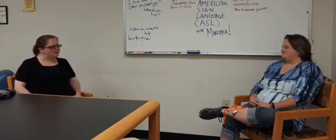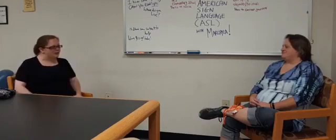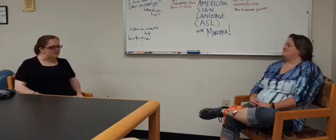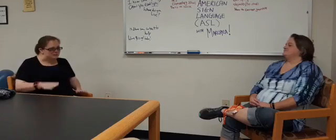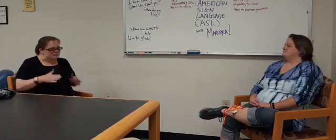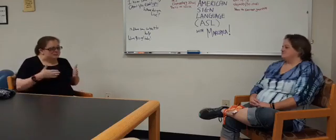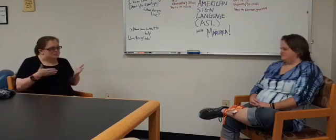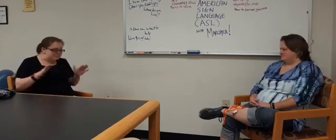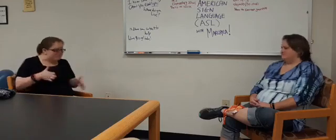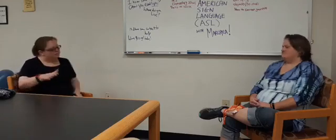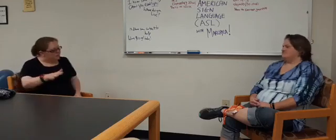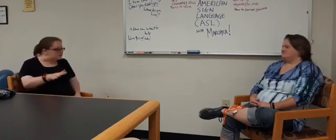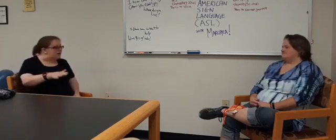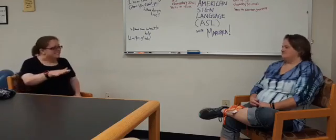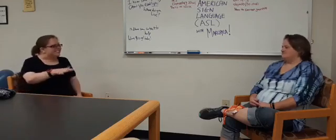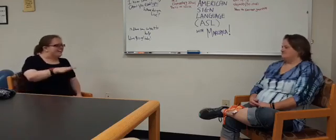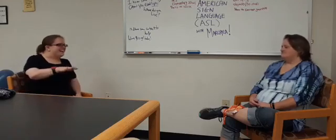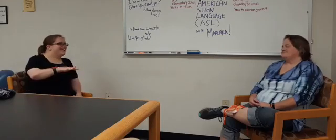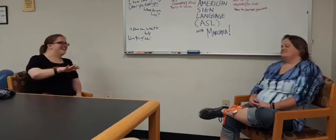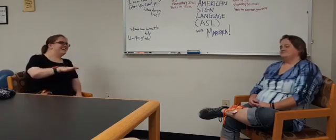least okay.